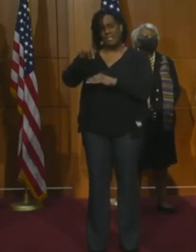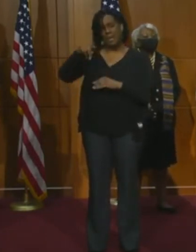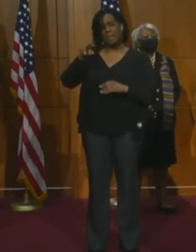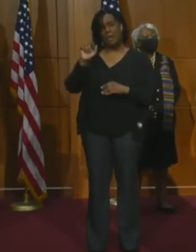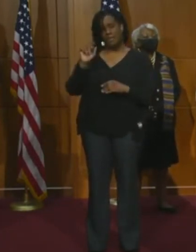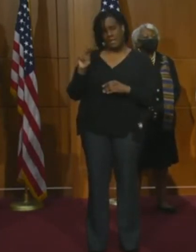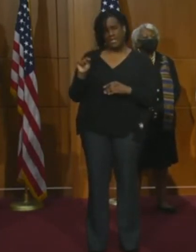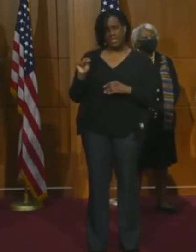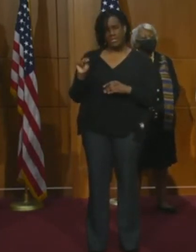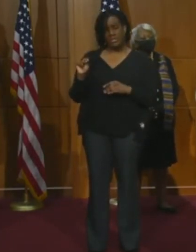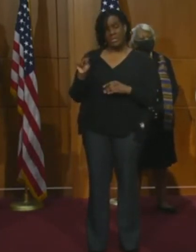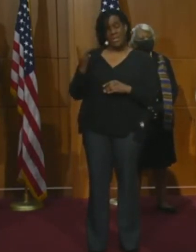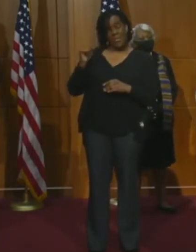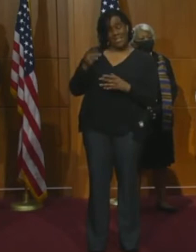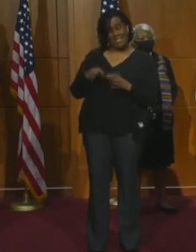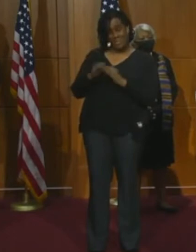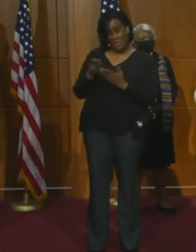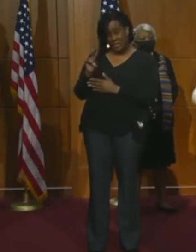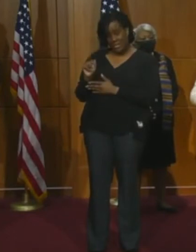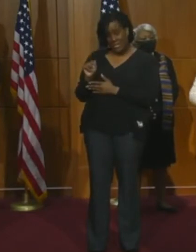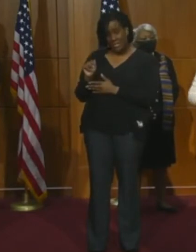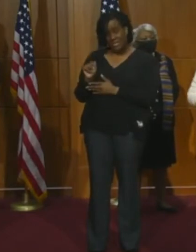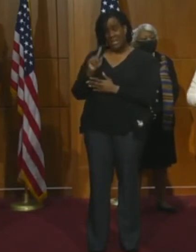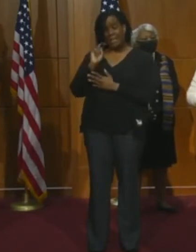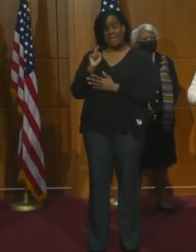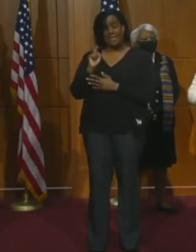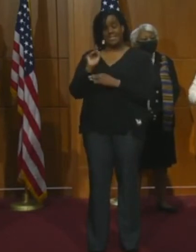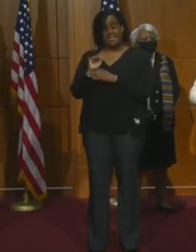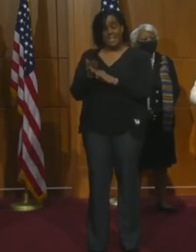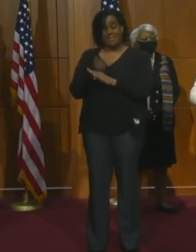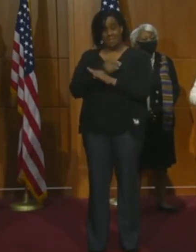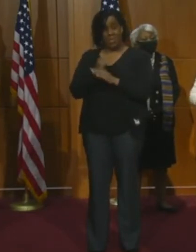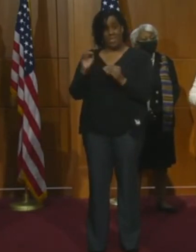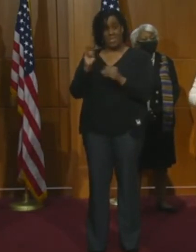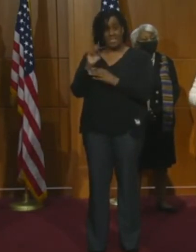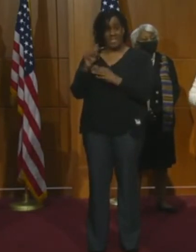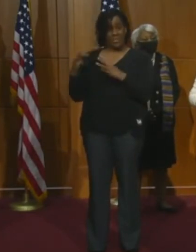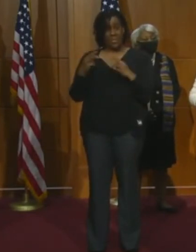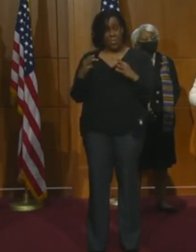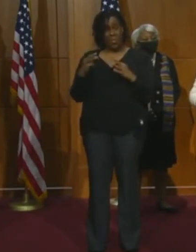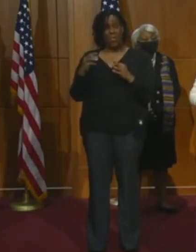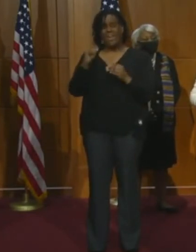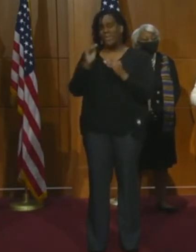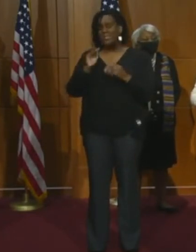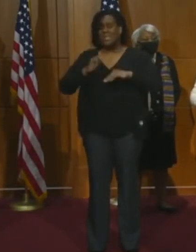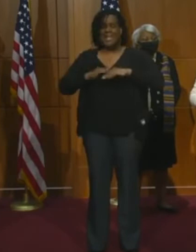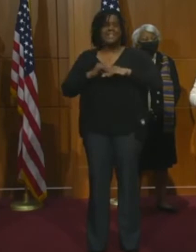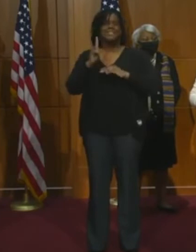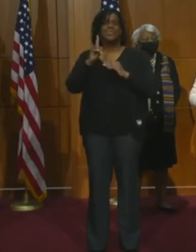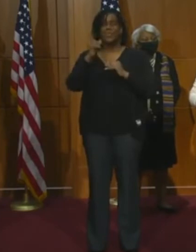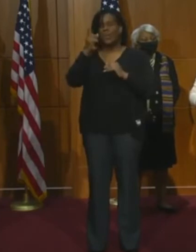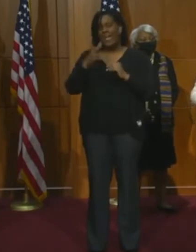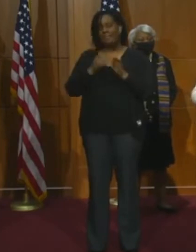important to us here in Virginia? Because on the eve of the Civil War, there were at least 500,000 people